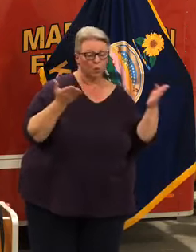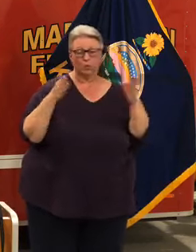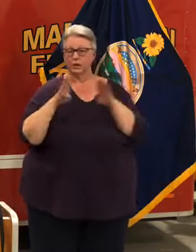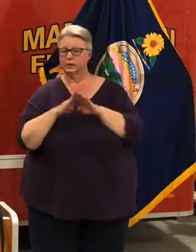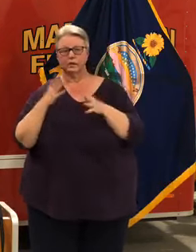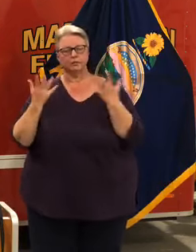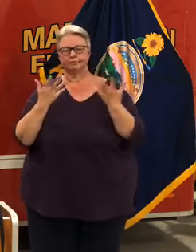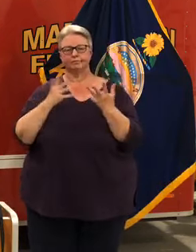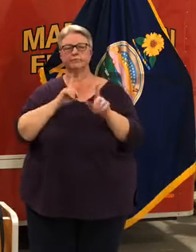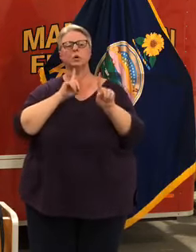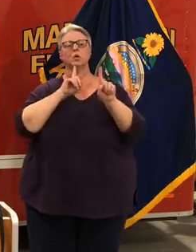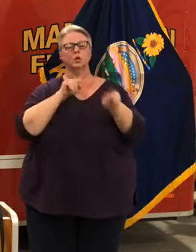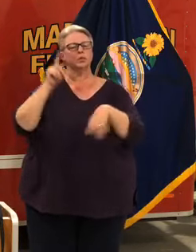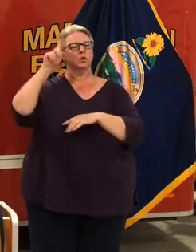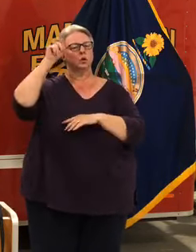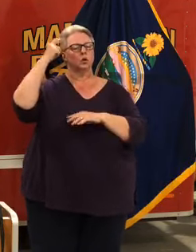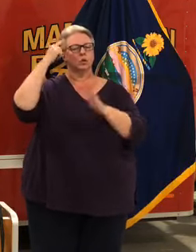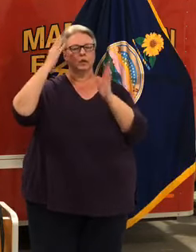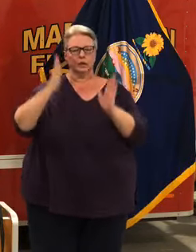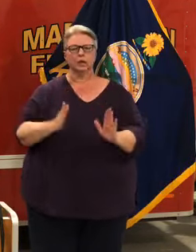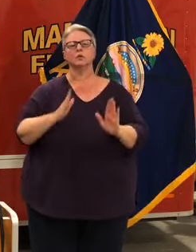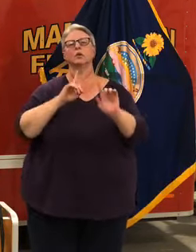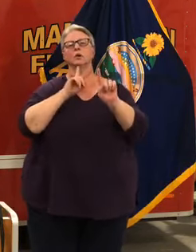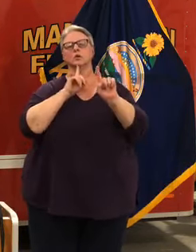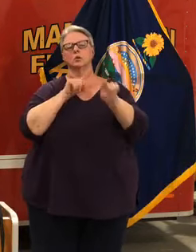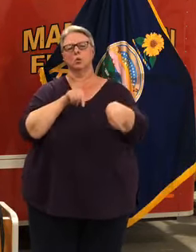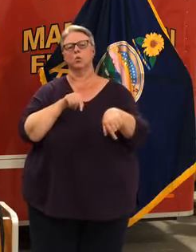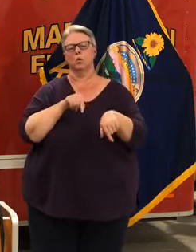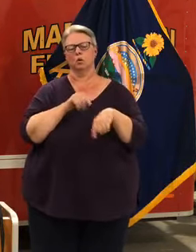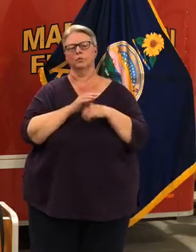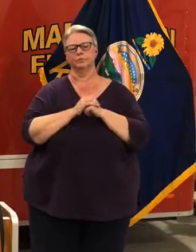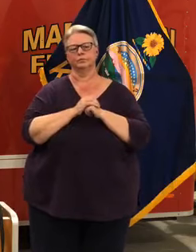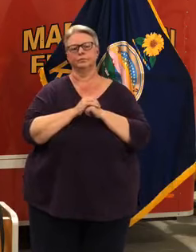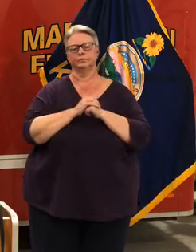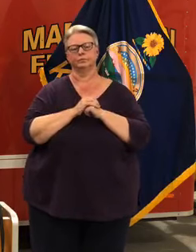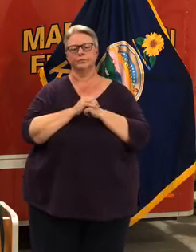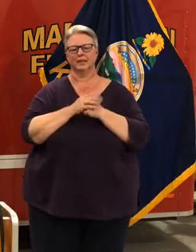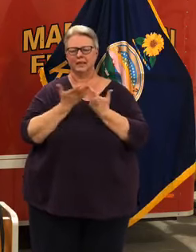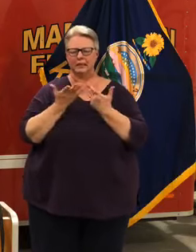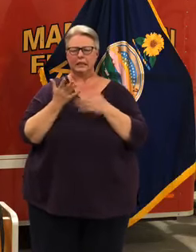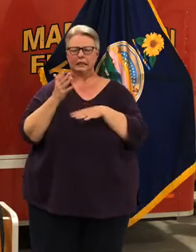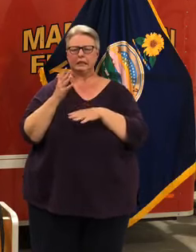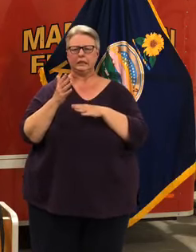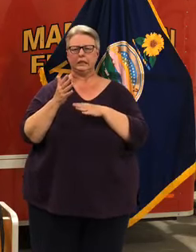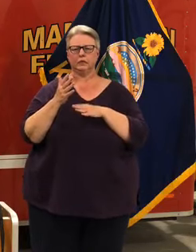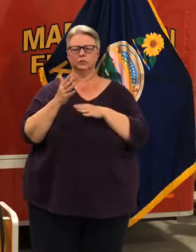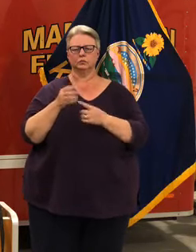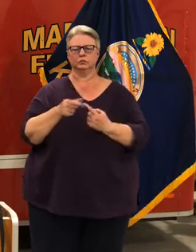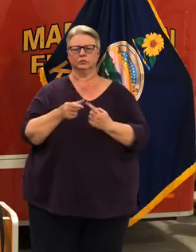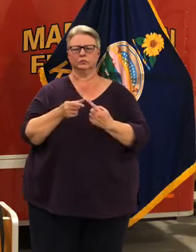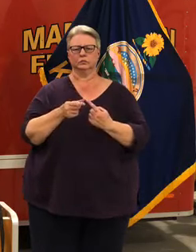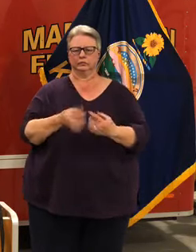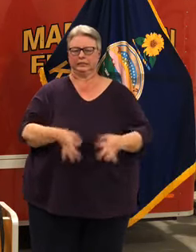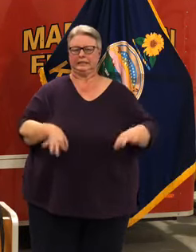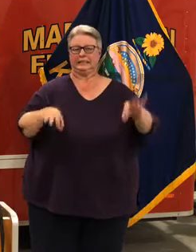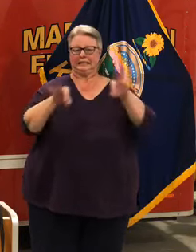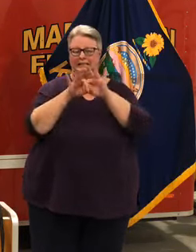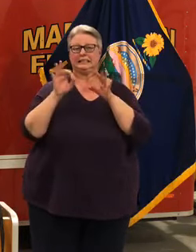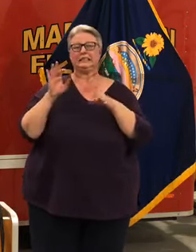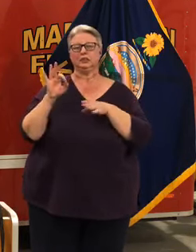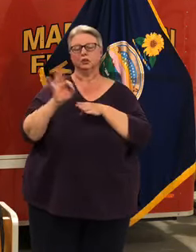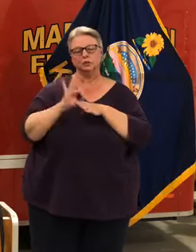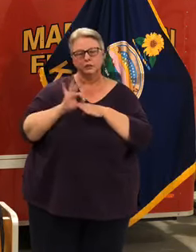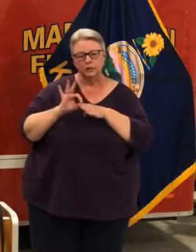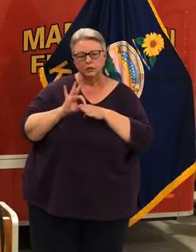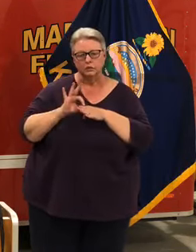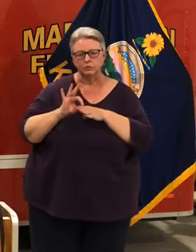refer to the governor's order, and there's Kansas Essential Functions that you can look at and determine whether your business falls under